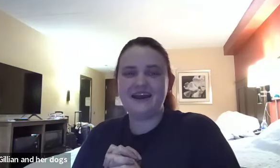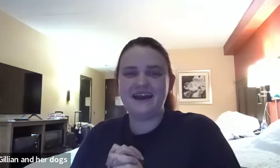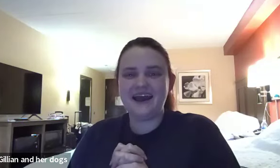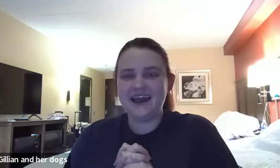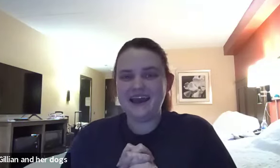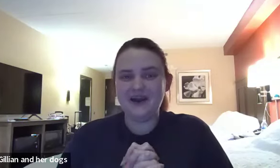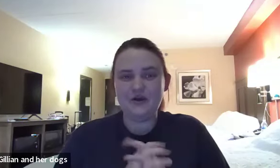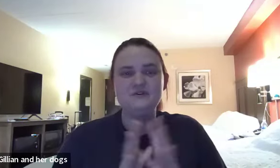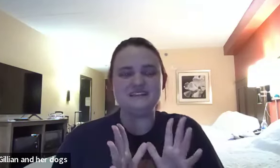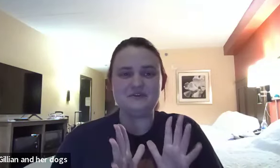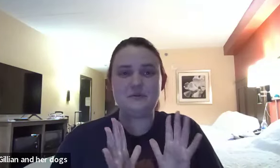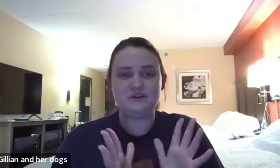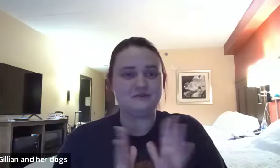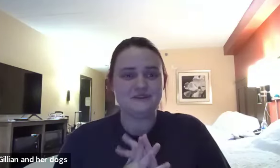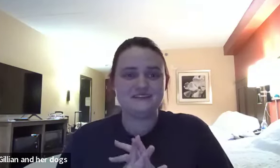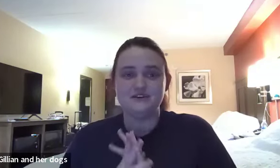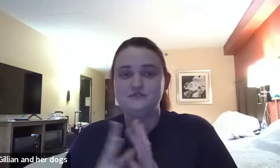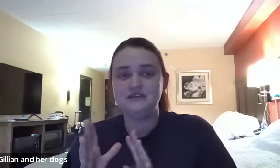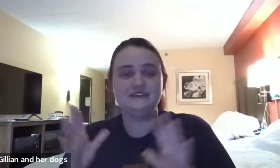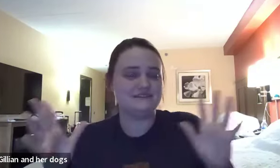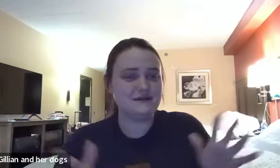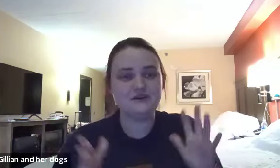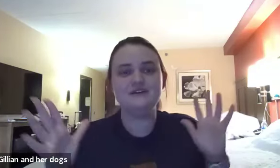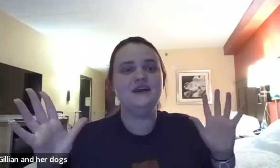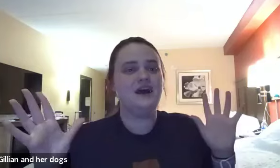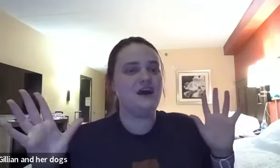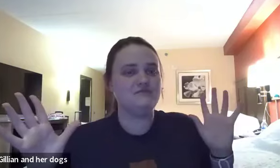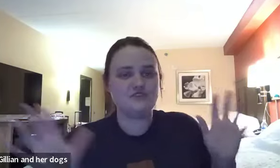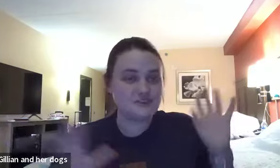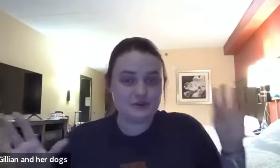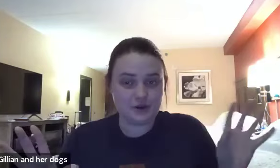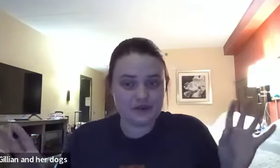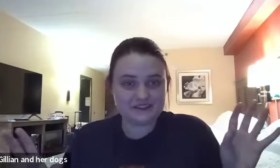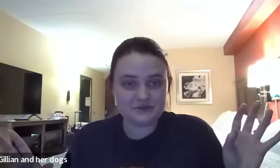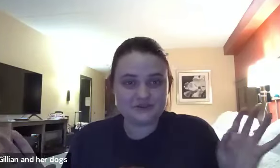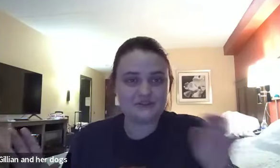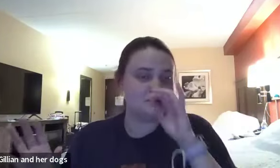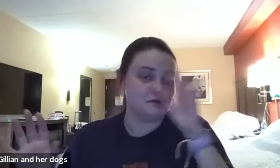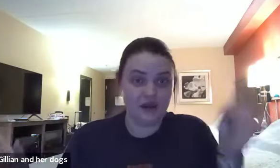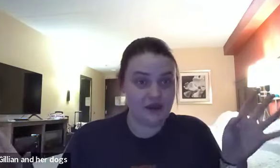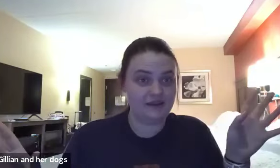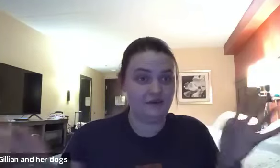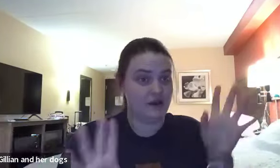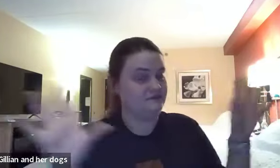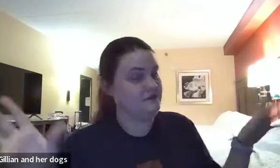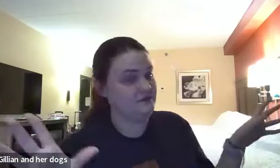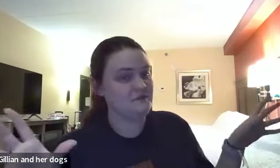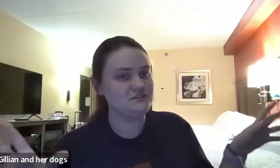much, y'all. hope you guys have a wonderful rest of y'all's week and summer. For those of you who are going back to school soon or not, or have family members who